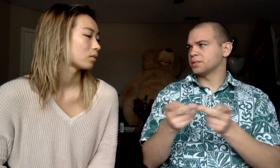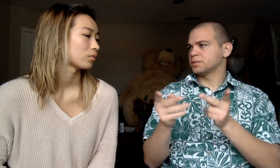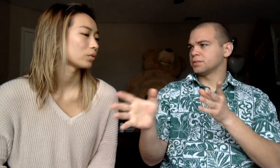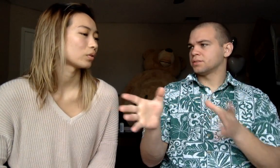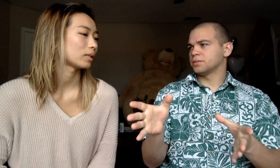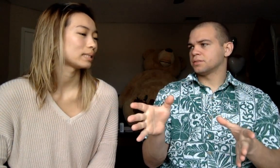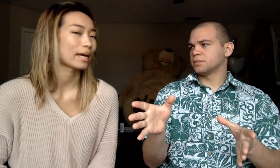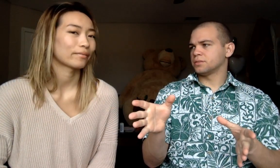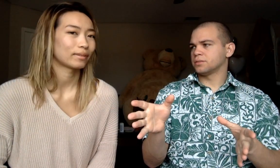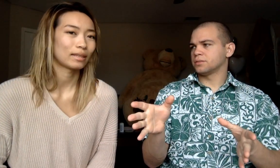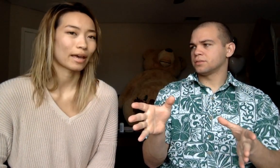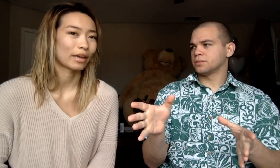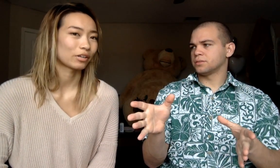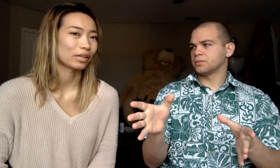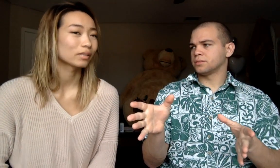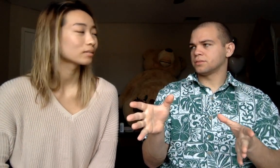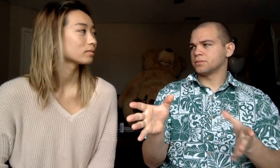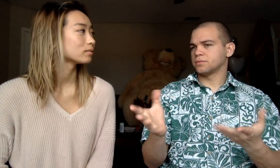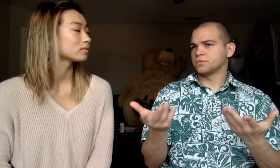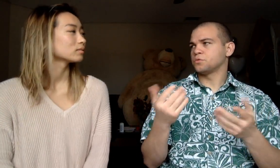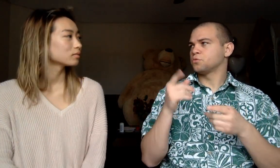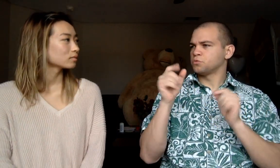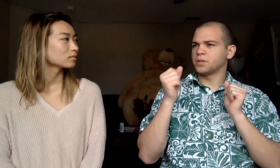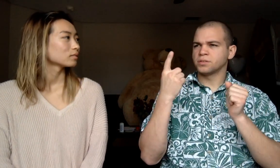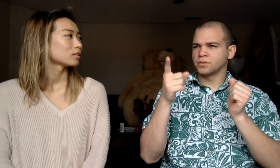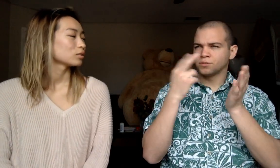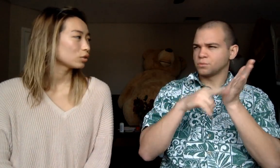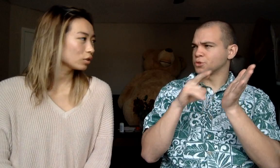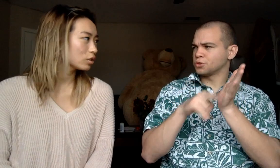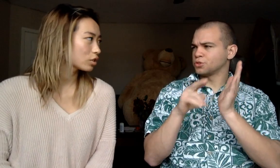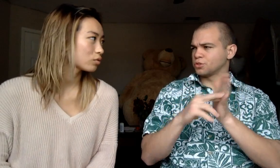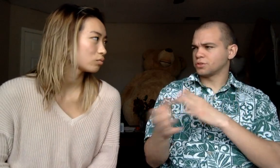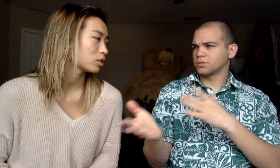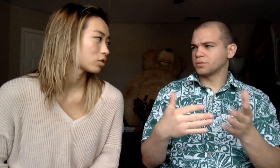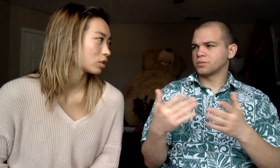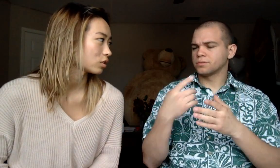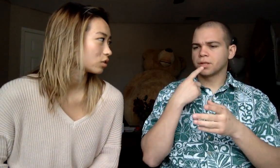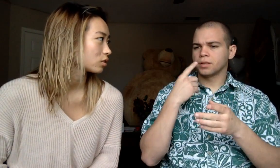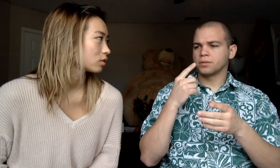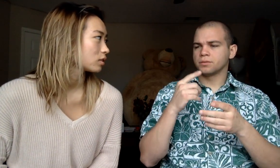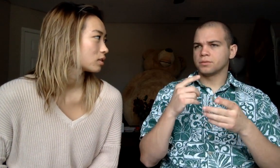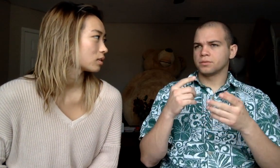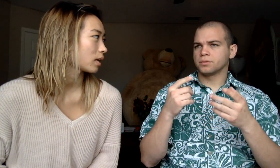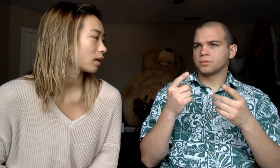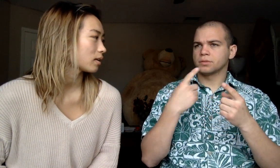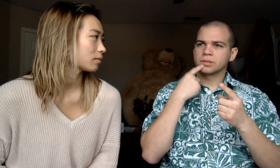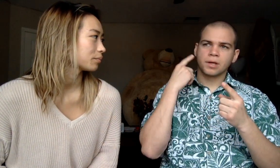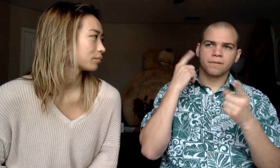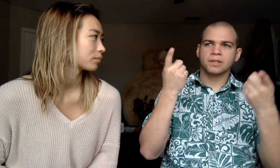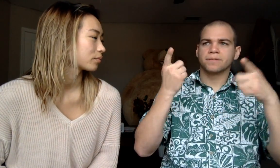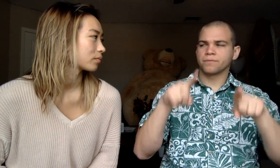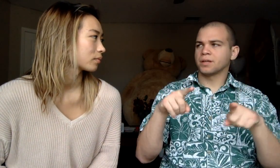for the deaf in that area. So you can just research, say,